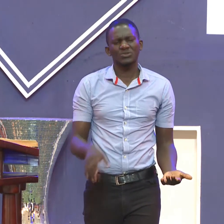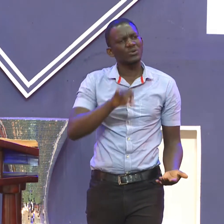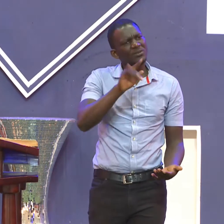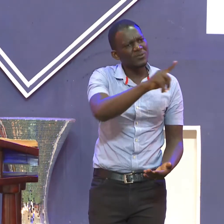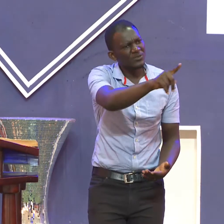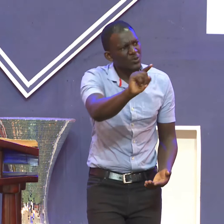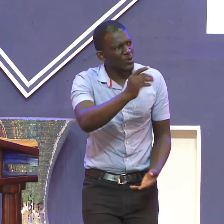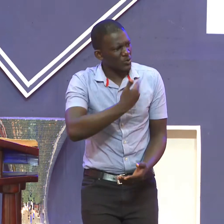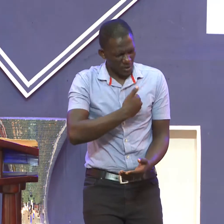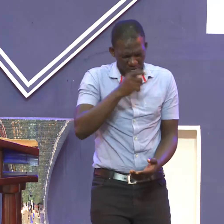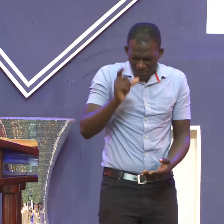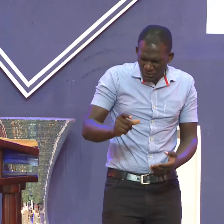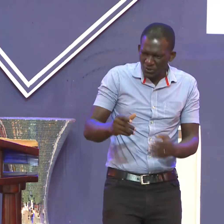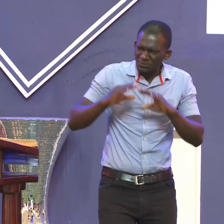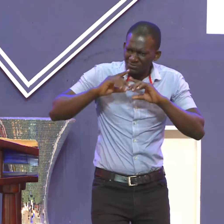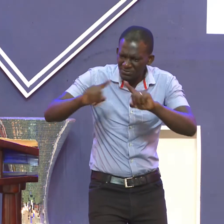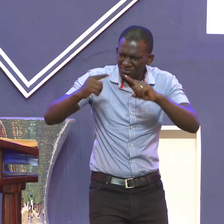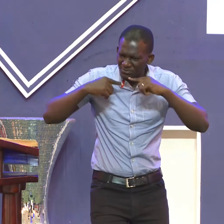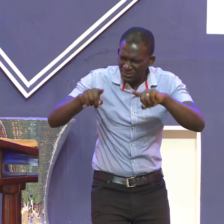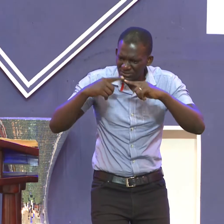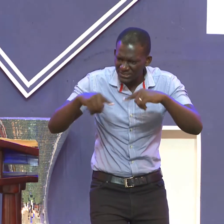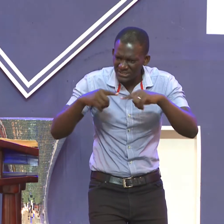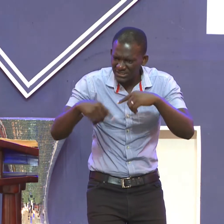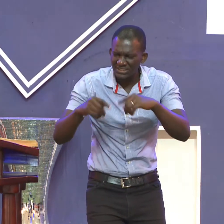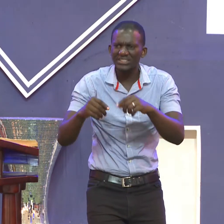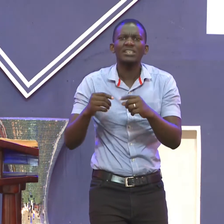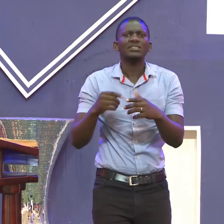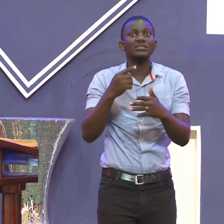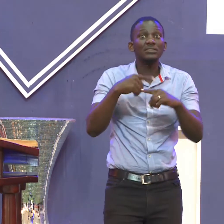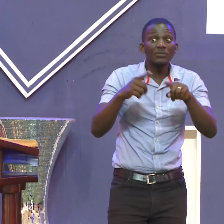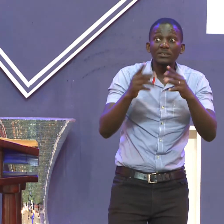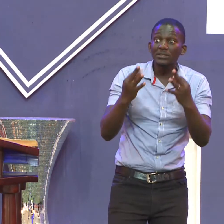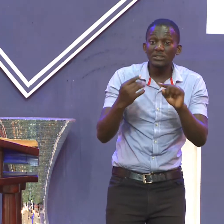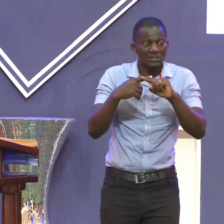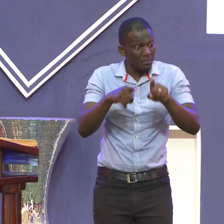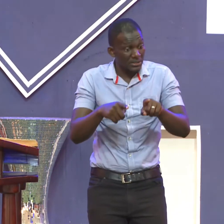told us. So imagine you have someone who yearns to